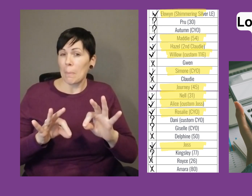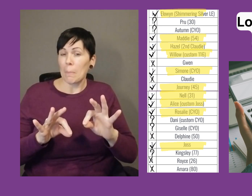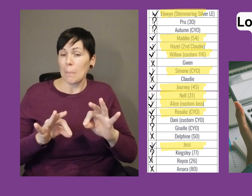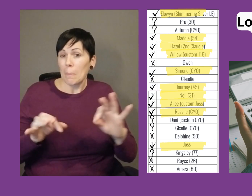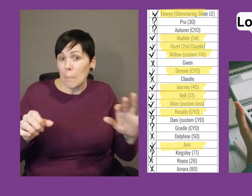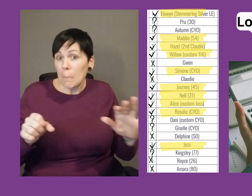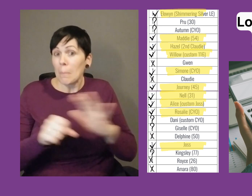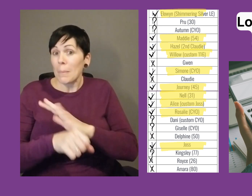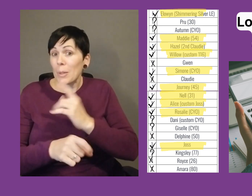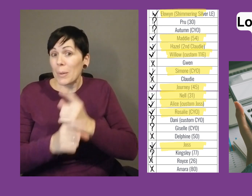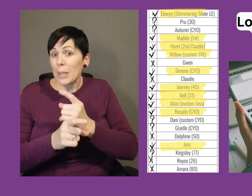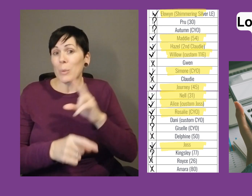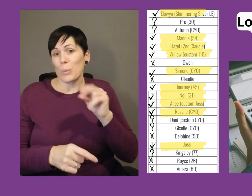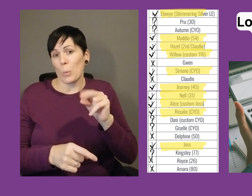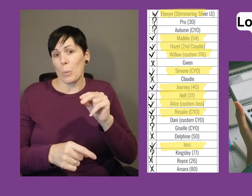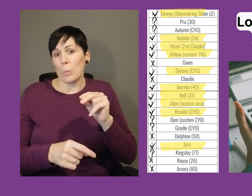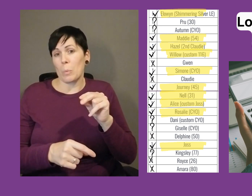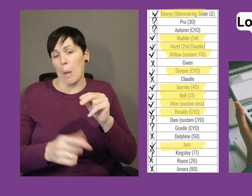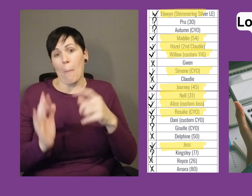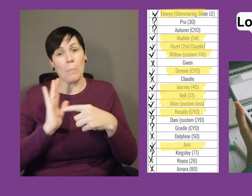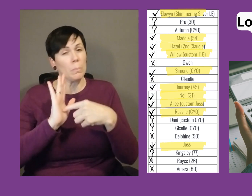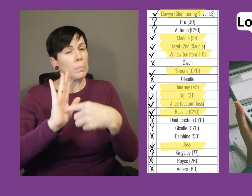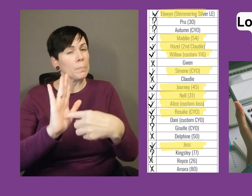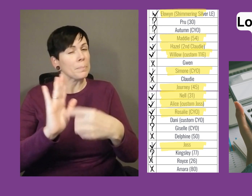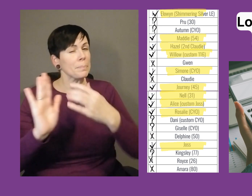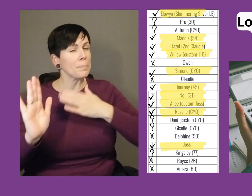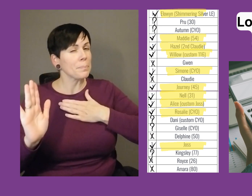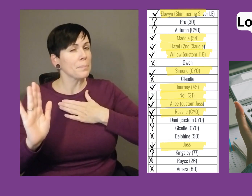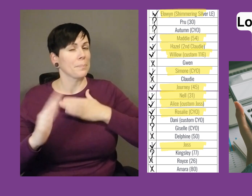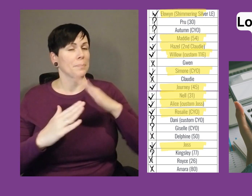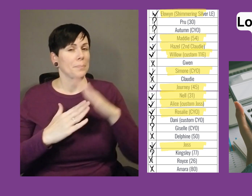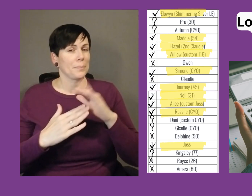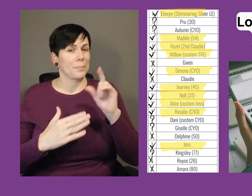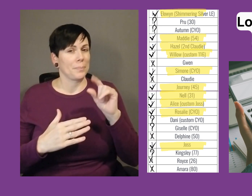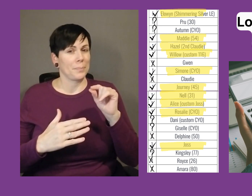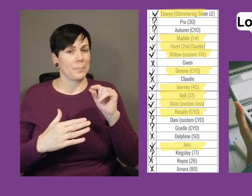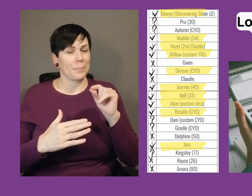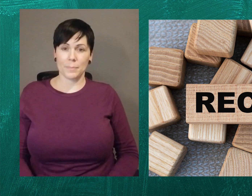20. So let me share with you who I end up picking. Give me